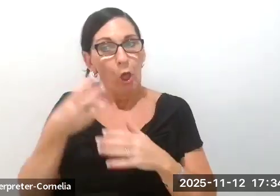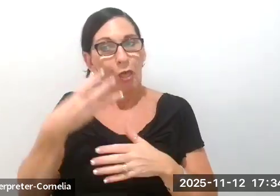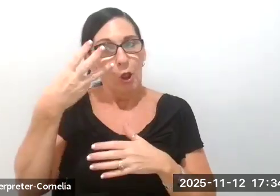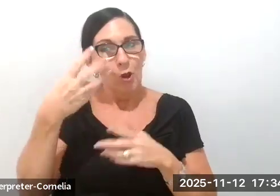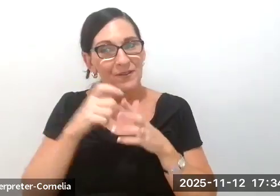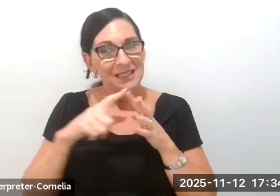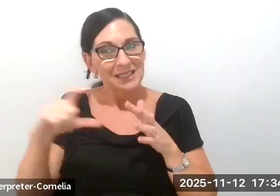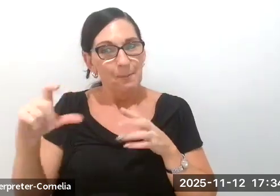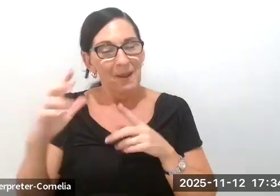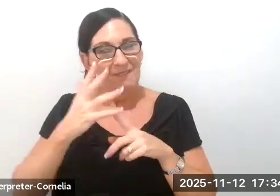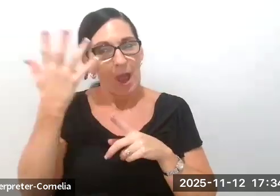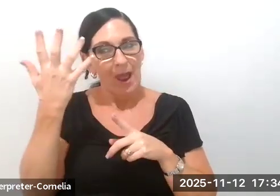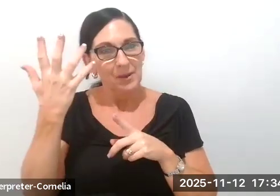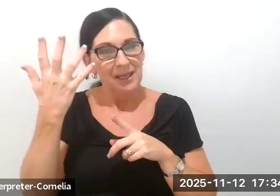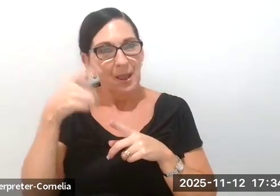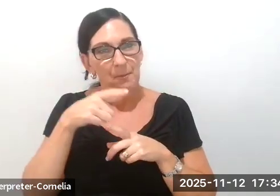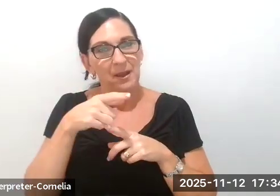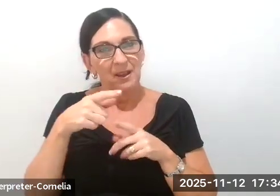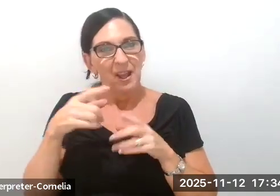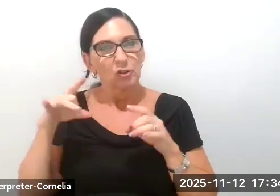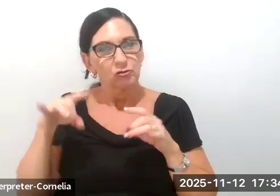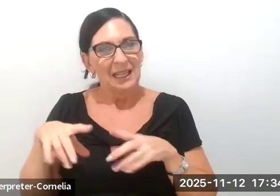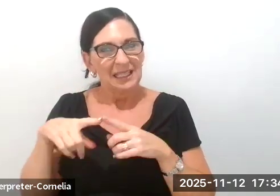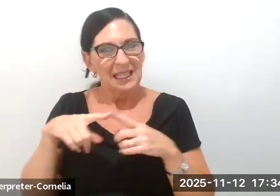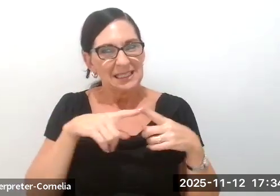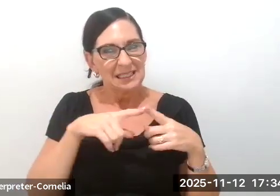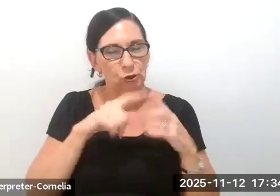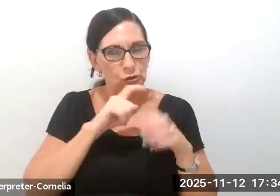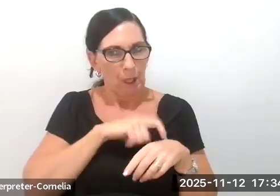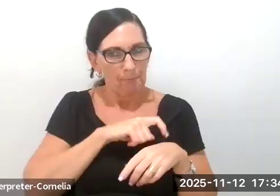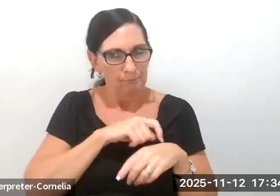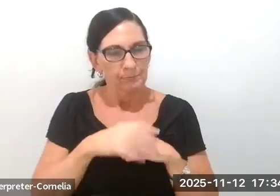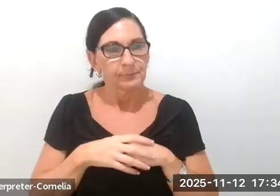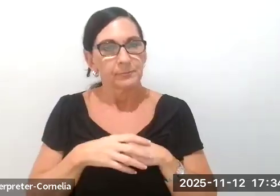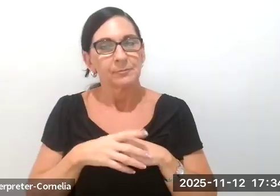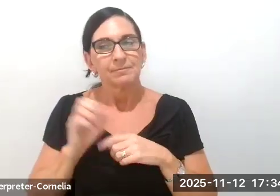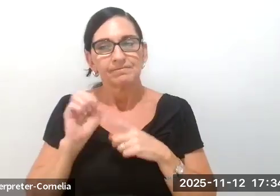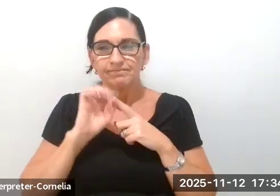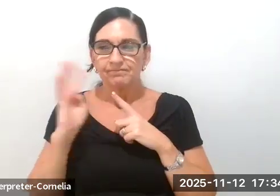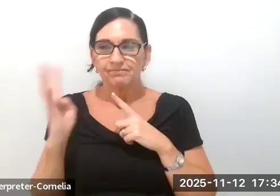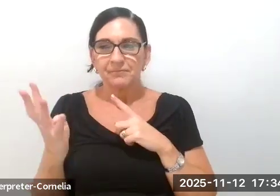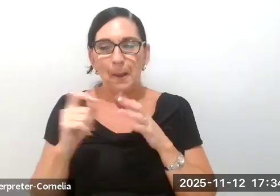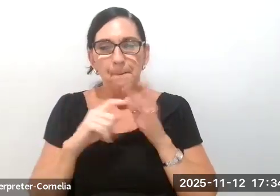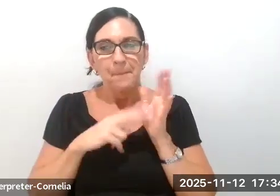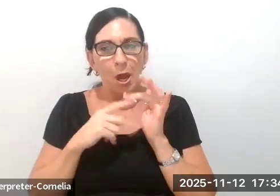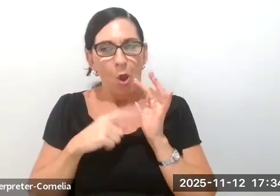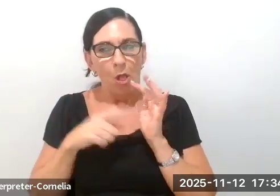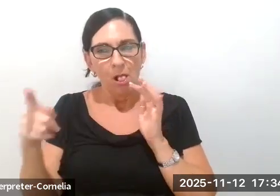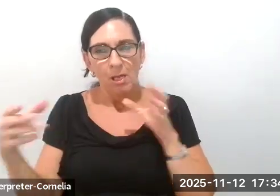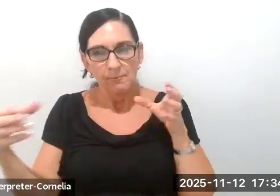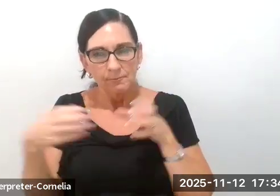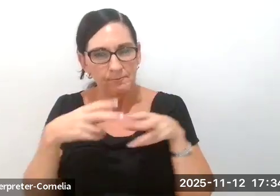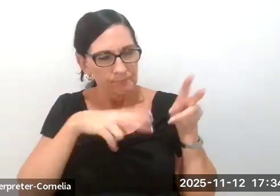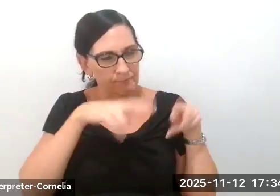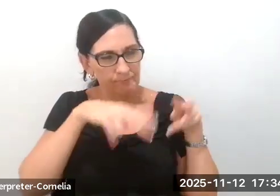5 p.m. Australian Eastern Daylight Time. We'll have a selection panel who convenes and assesses